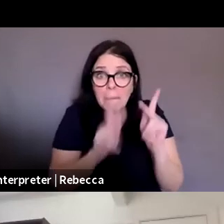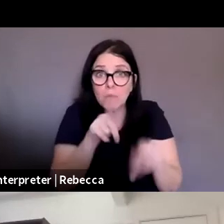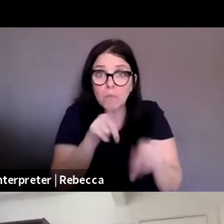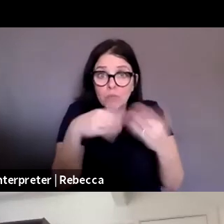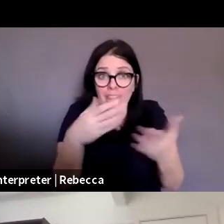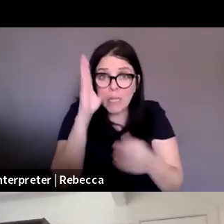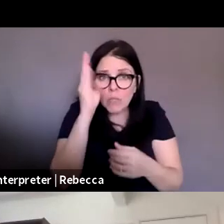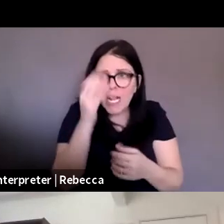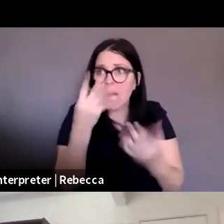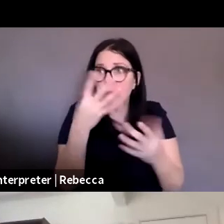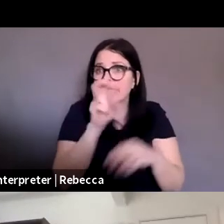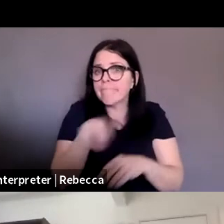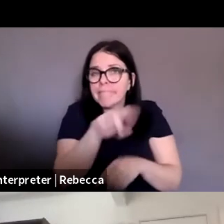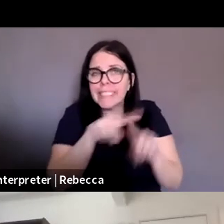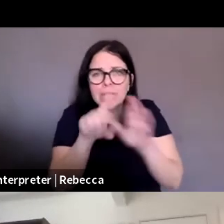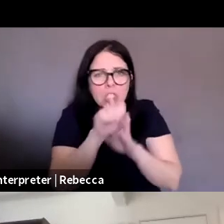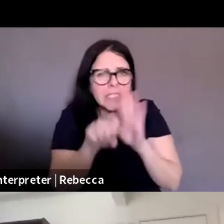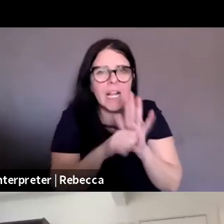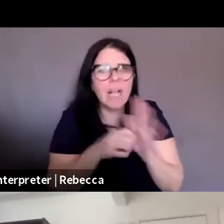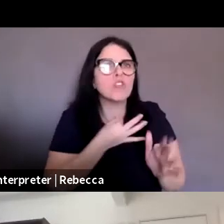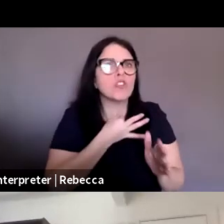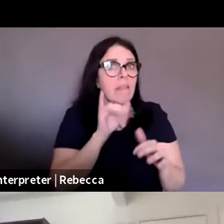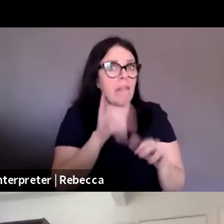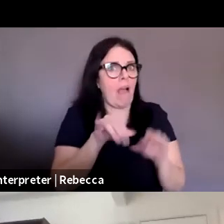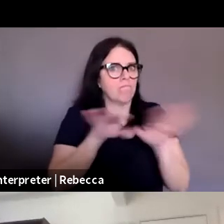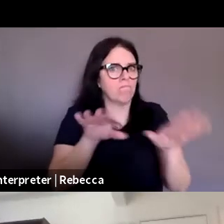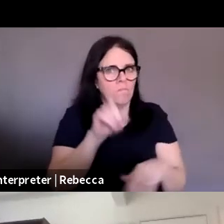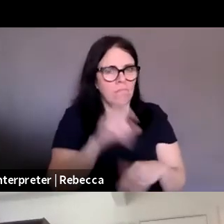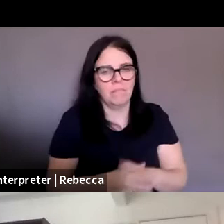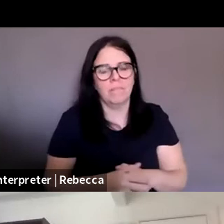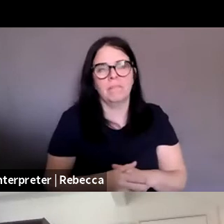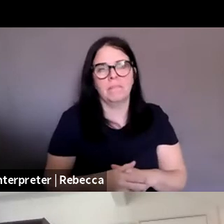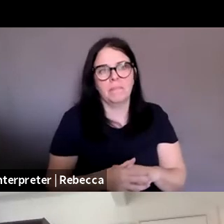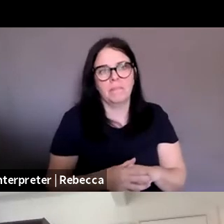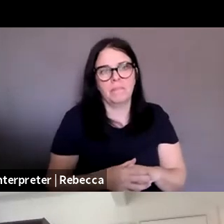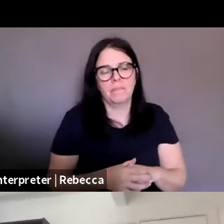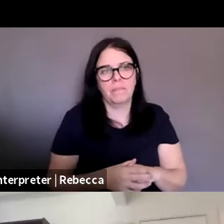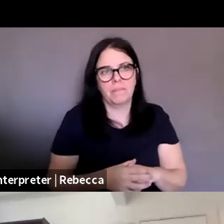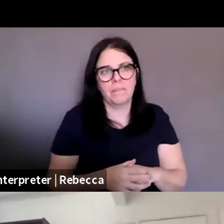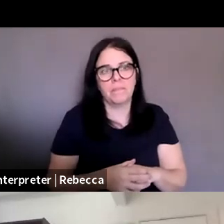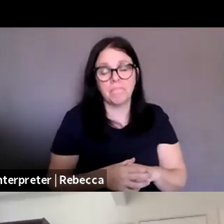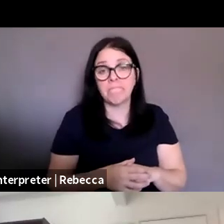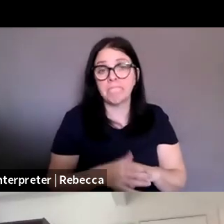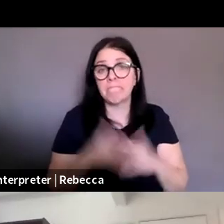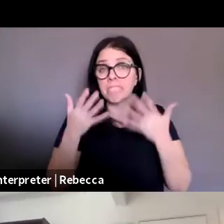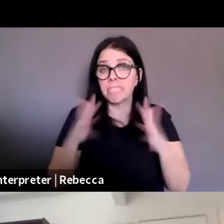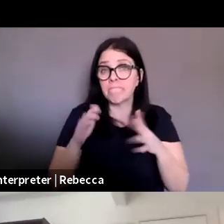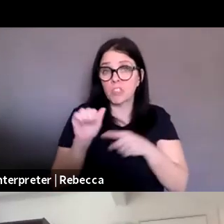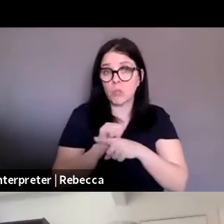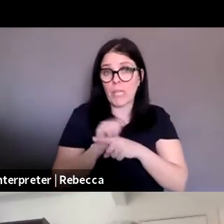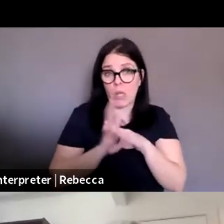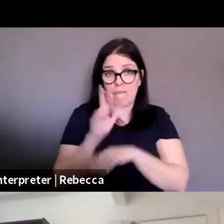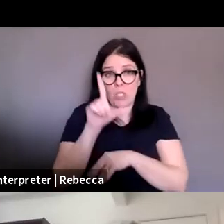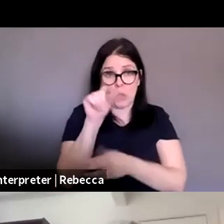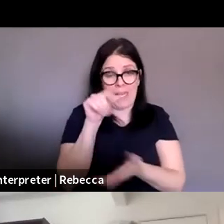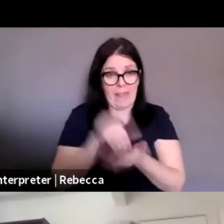different states? Well, we have, we've trained over 20,000 people in the United States and